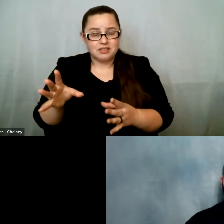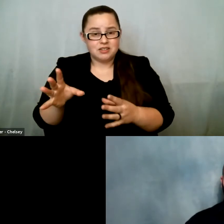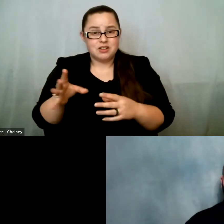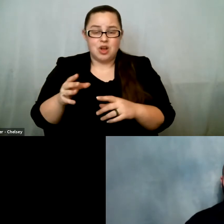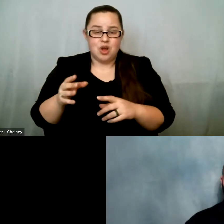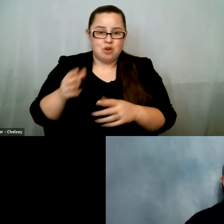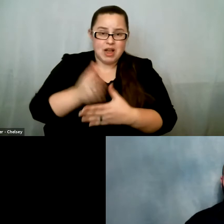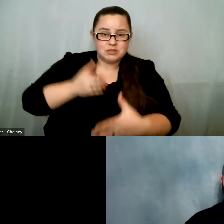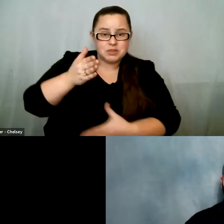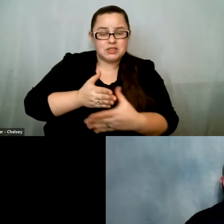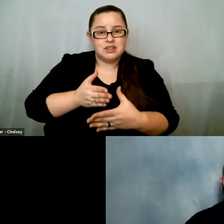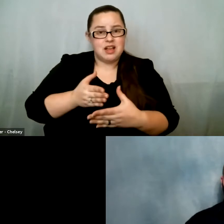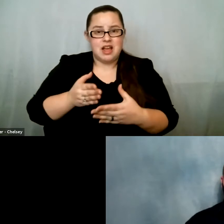attacks.